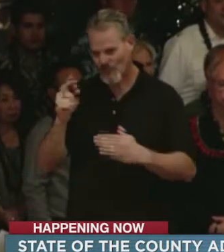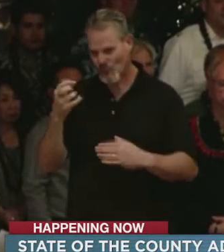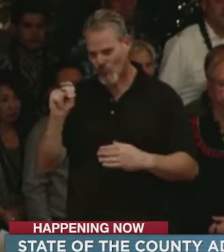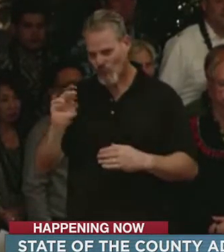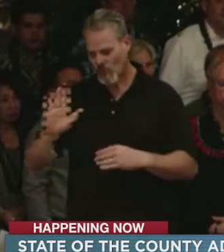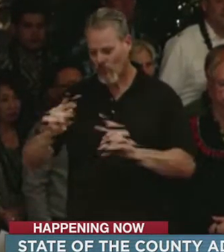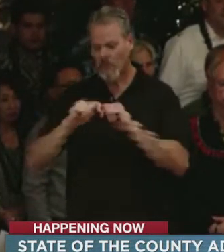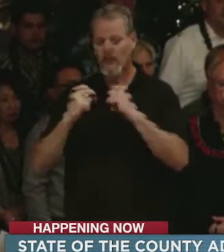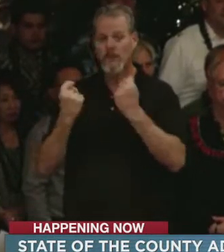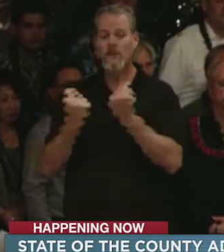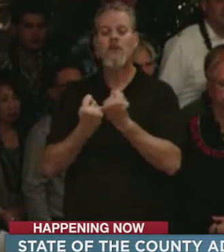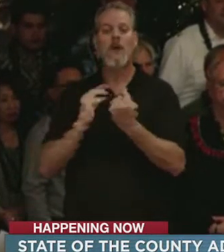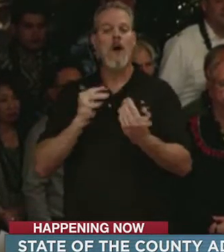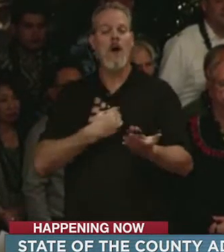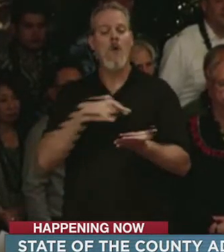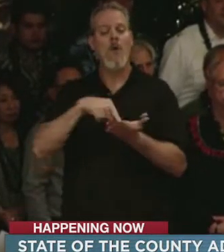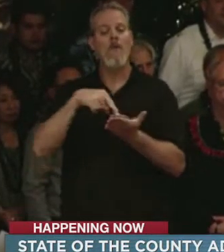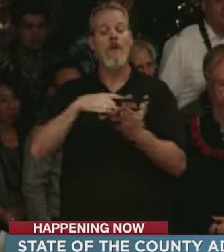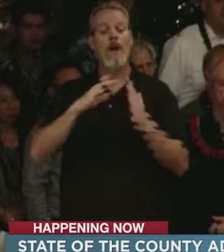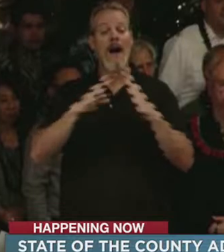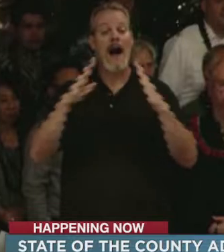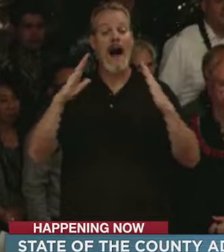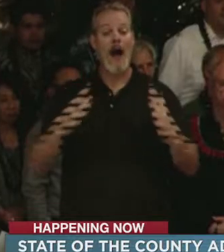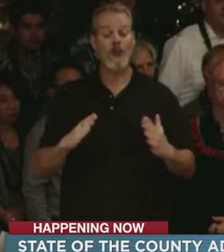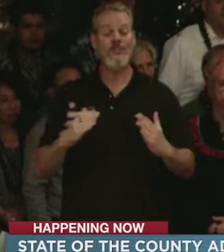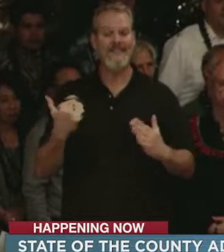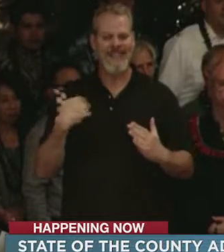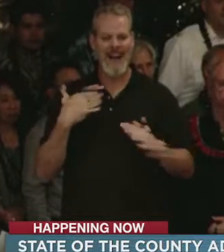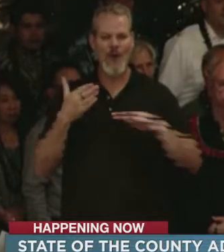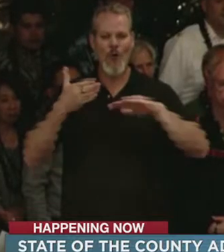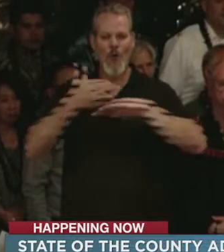team, our affordable housing pipeline is at